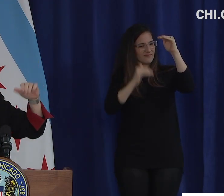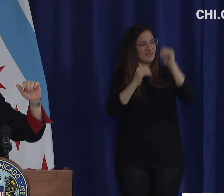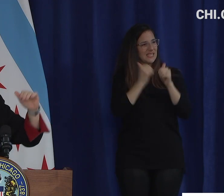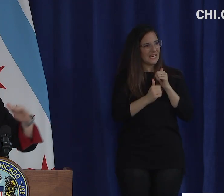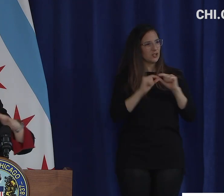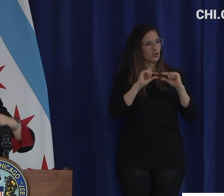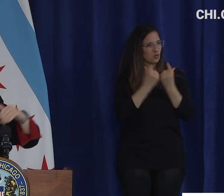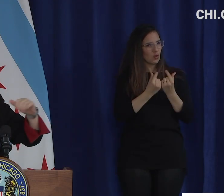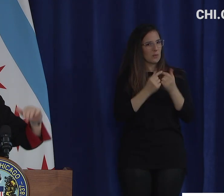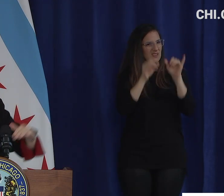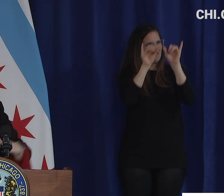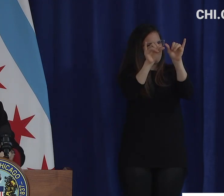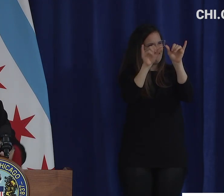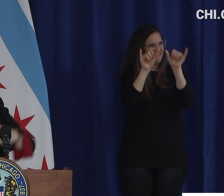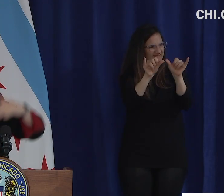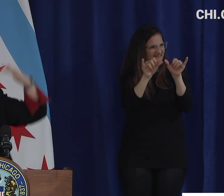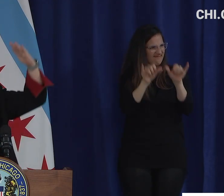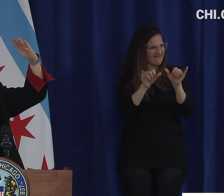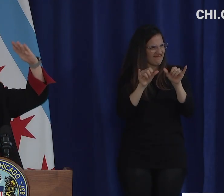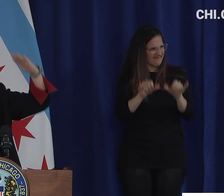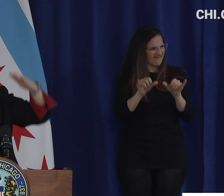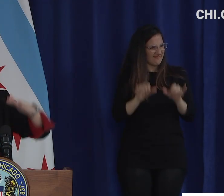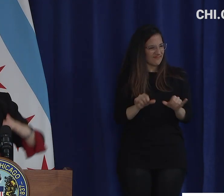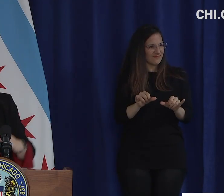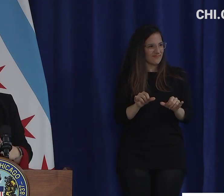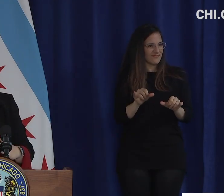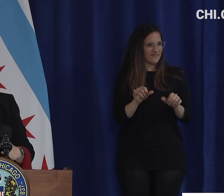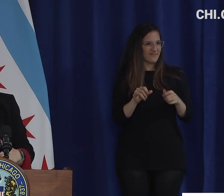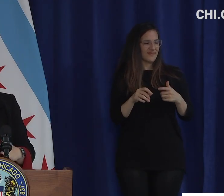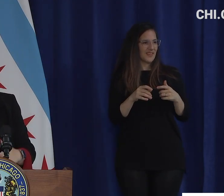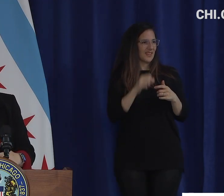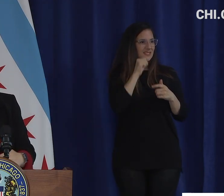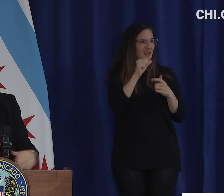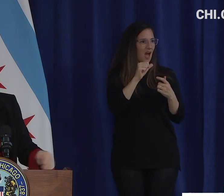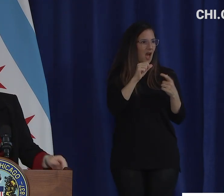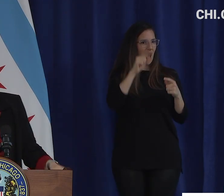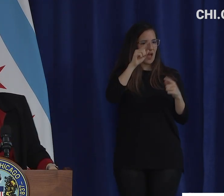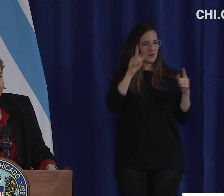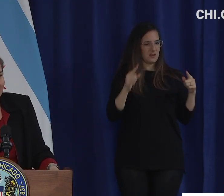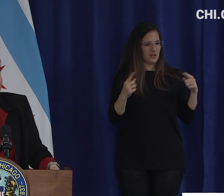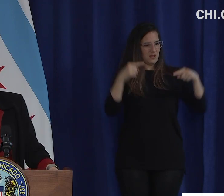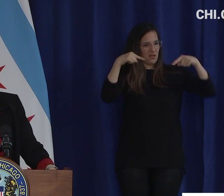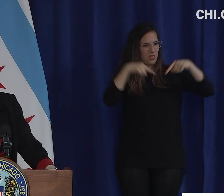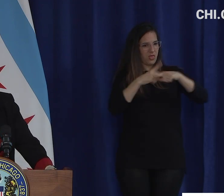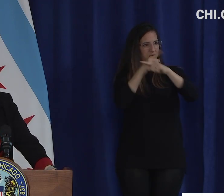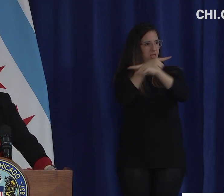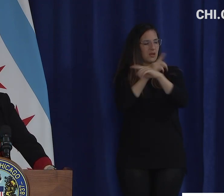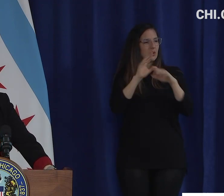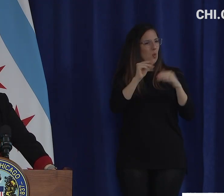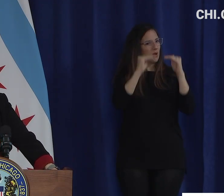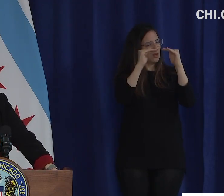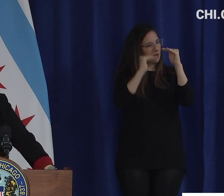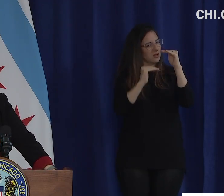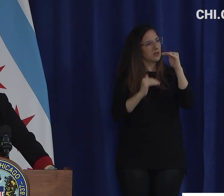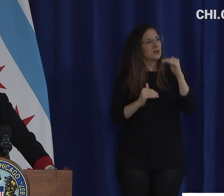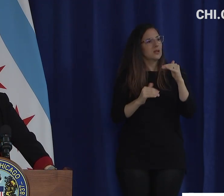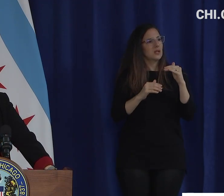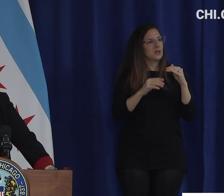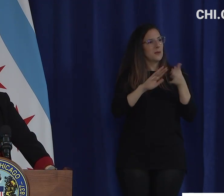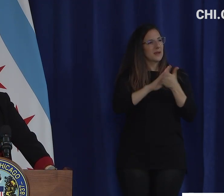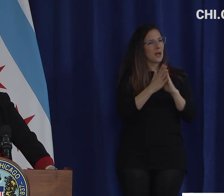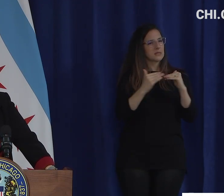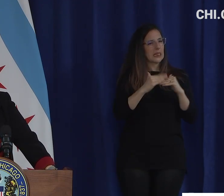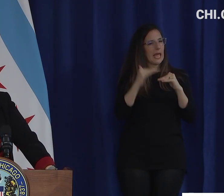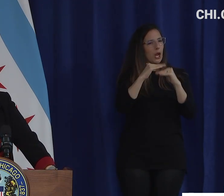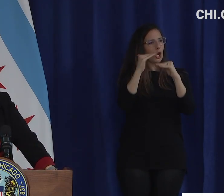40 to 49, 50 to 59, 60 to 69. It really has layered out in such a way that I think that it is most reflective